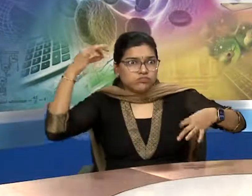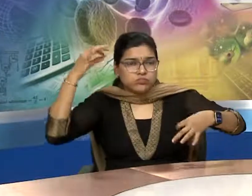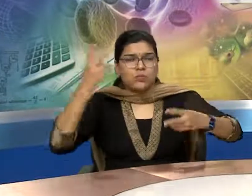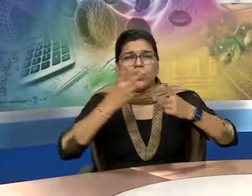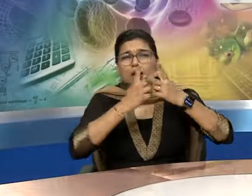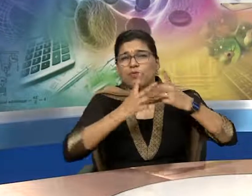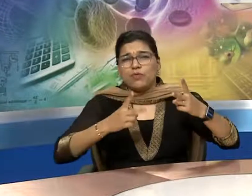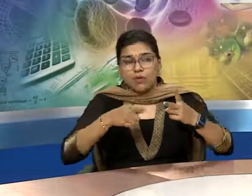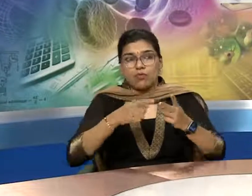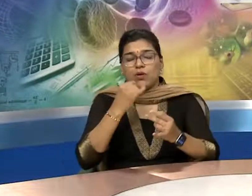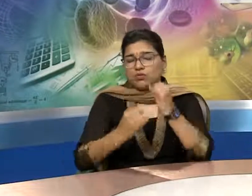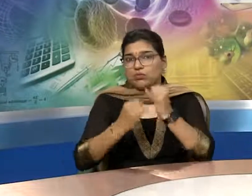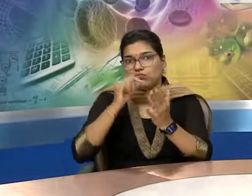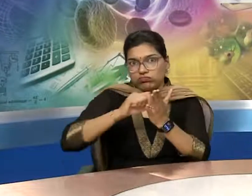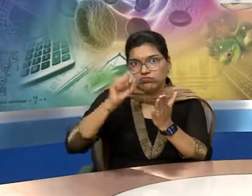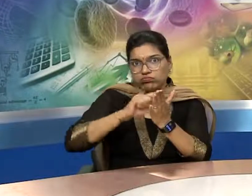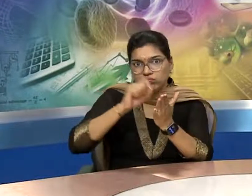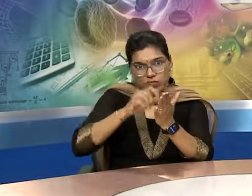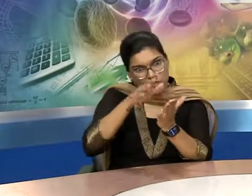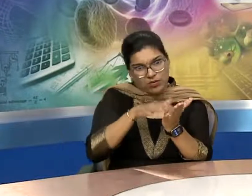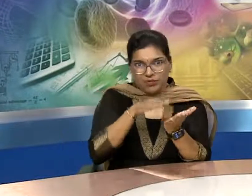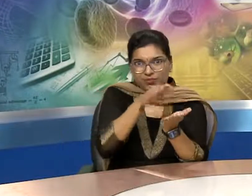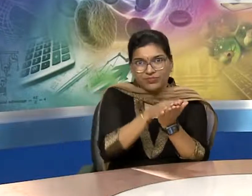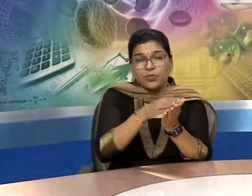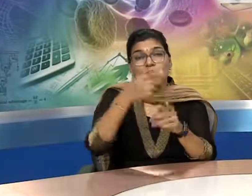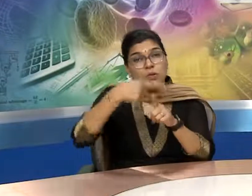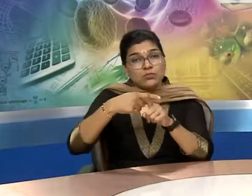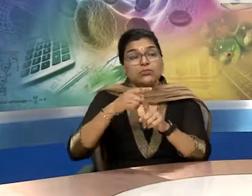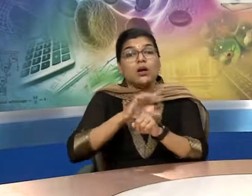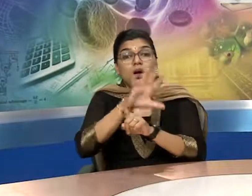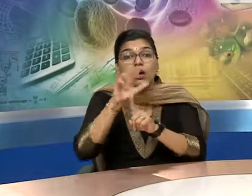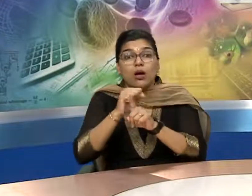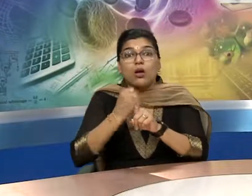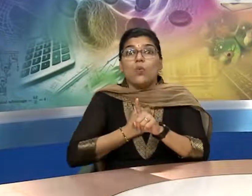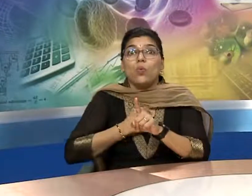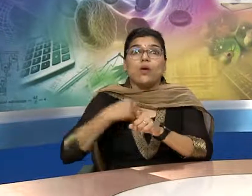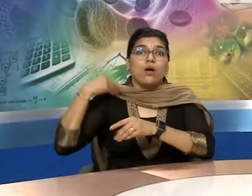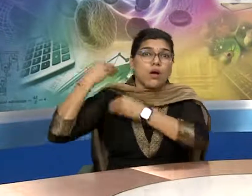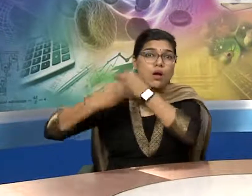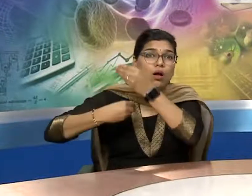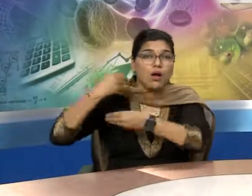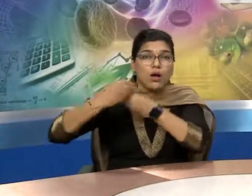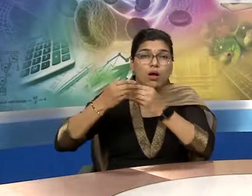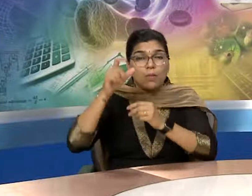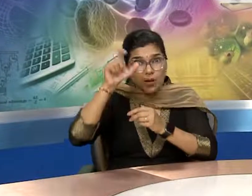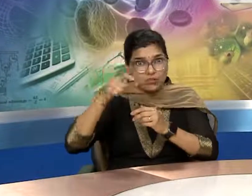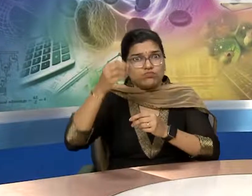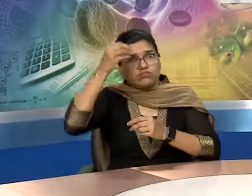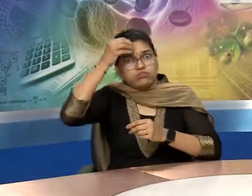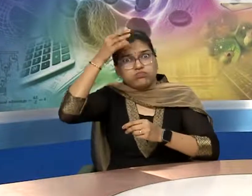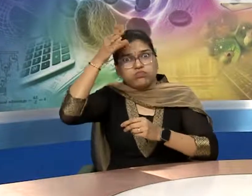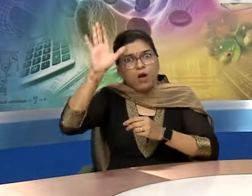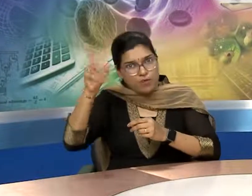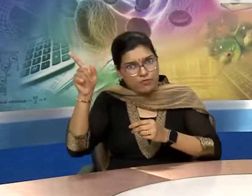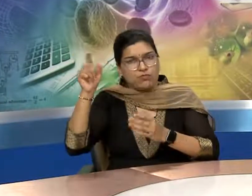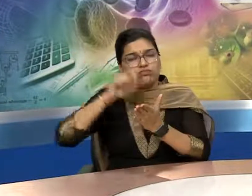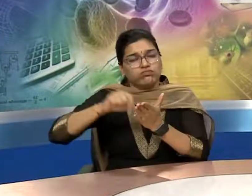and cultural heritage of humanity for posterity, just